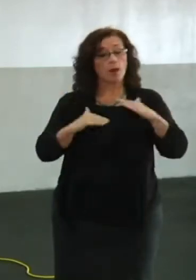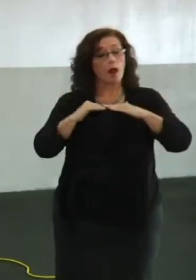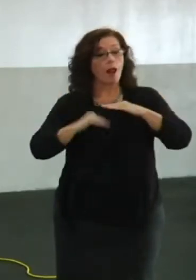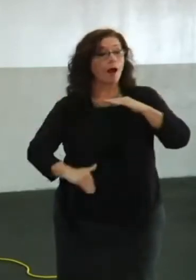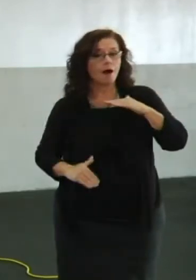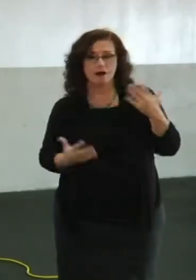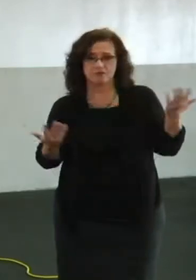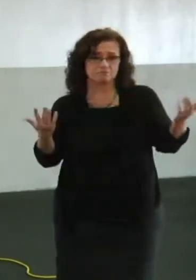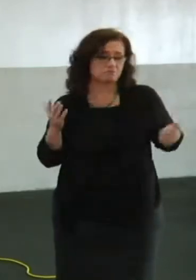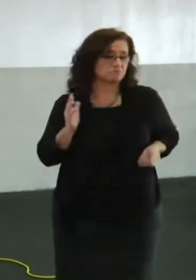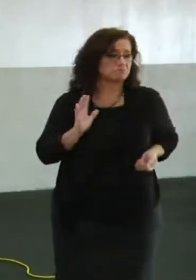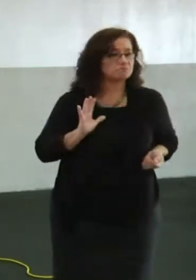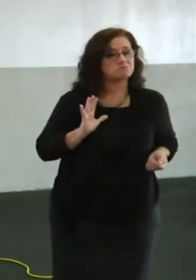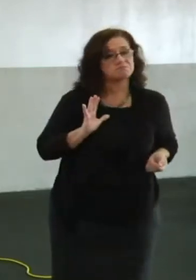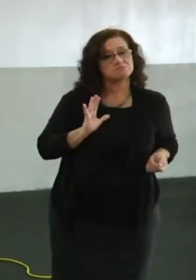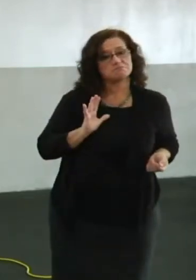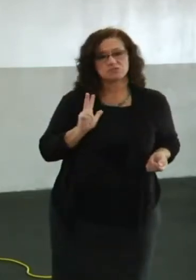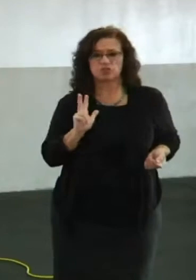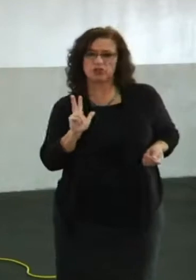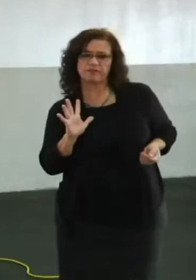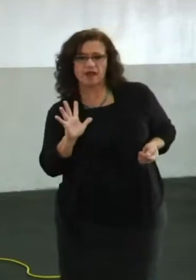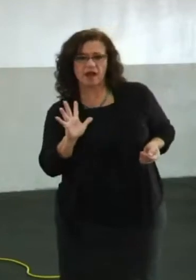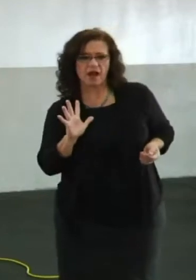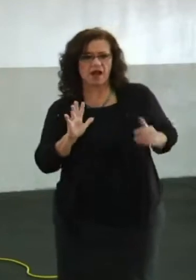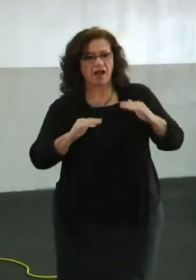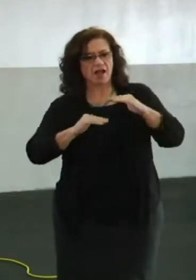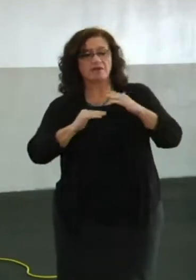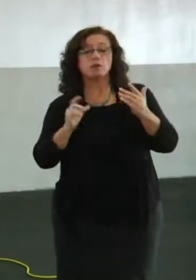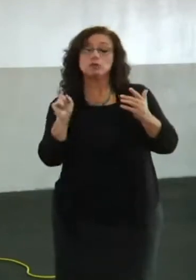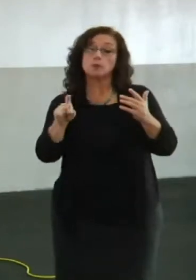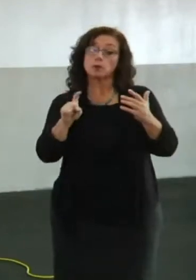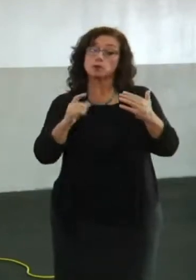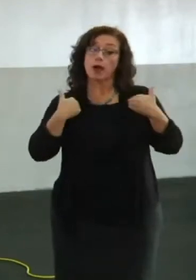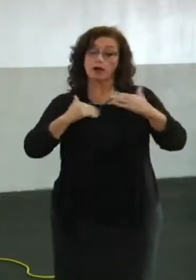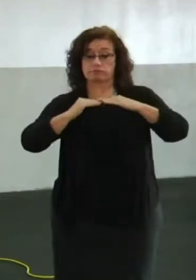tier, where you could have up to 35 cases. We are